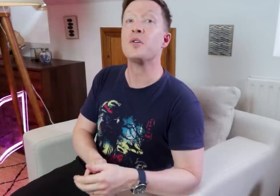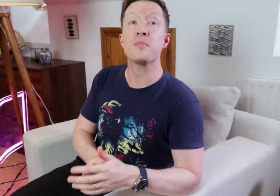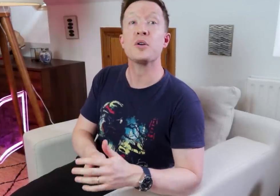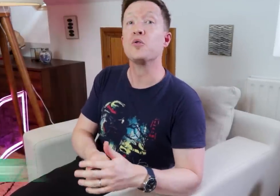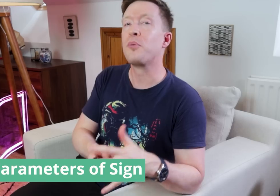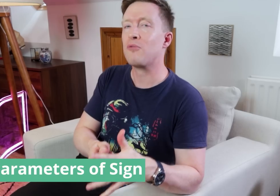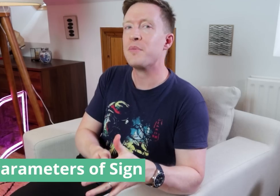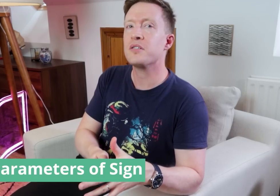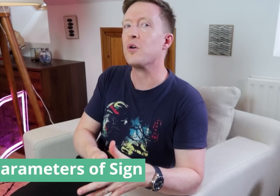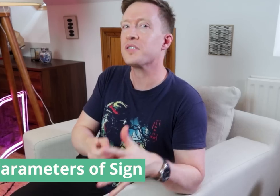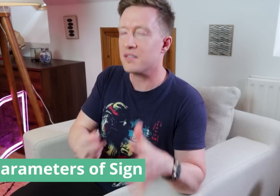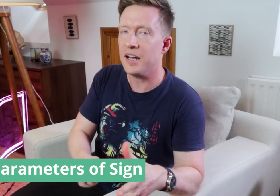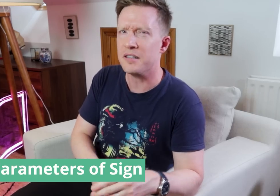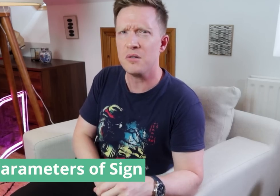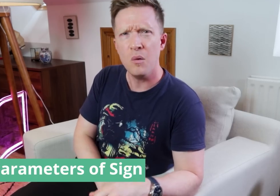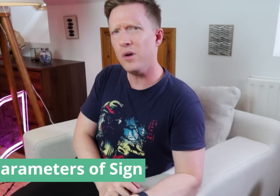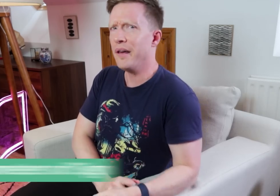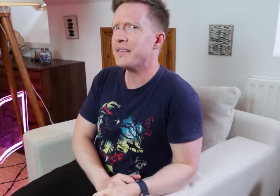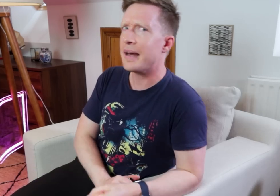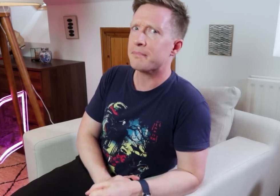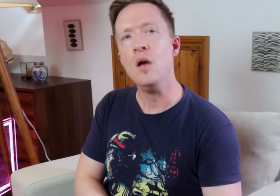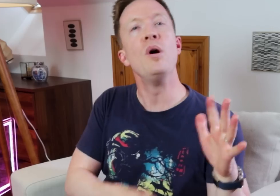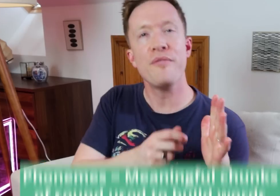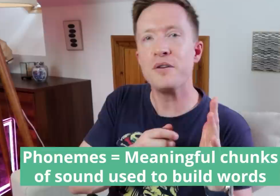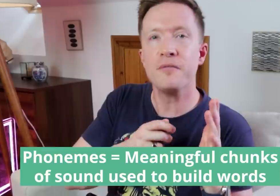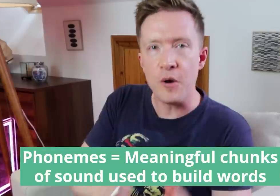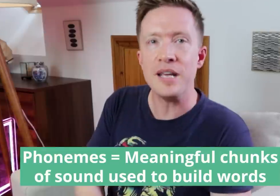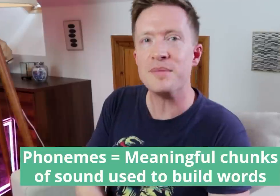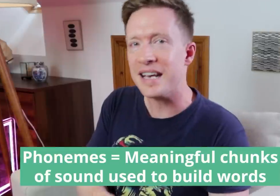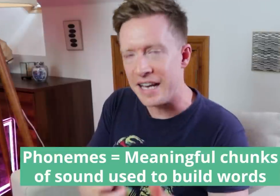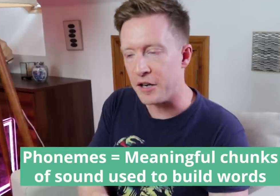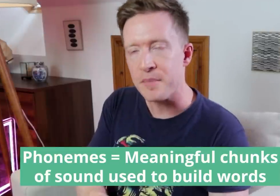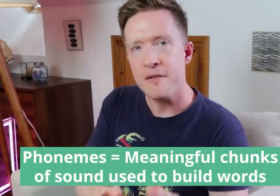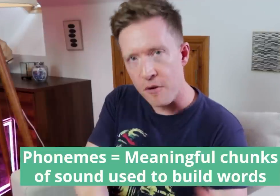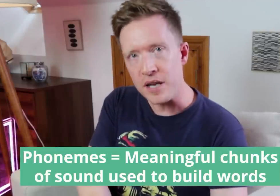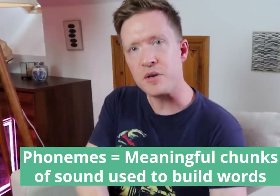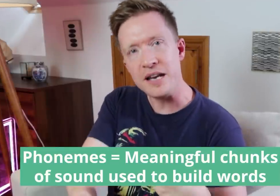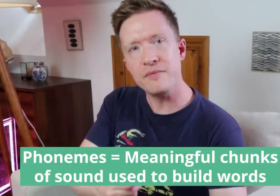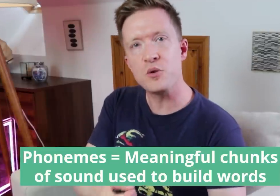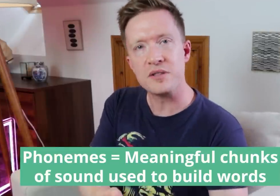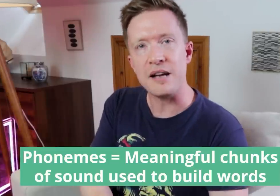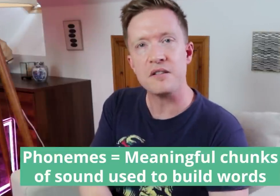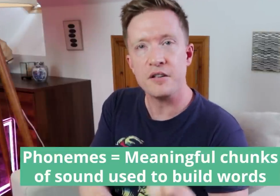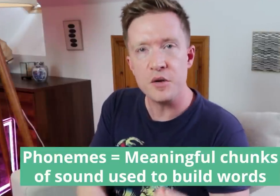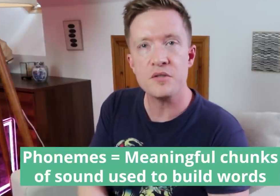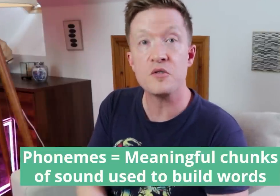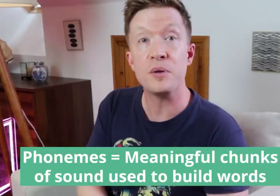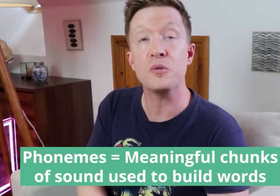to know something called parameters of sign. So, what on earth is that? Well, think of phonemes in English. Phonemes are individual sounds that are used to build